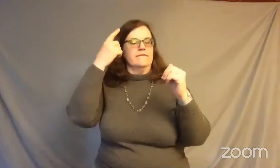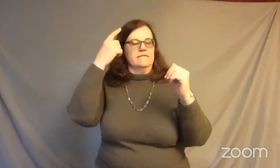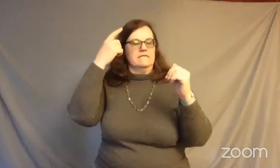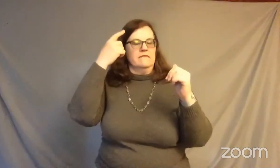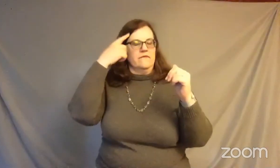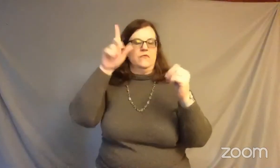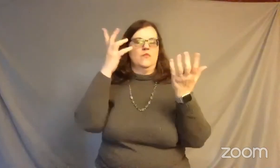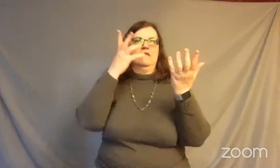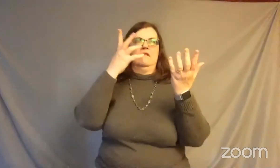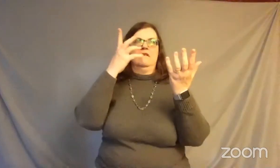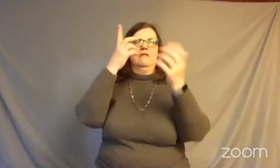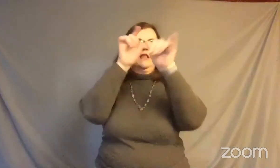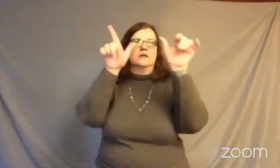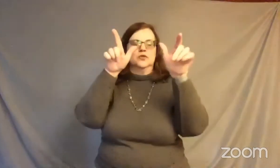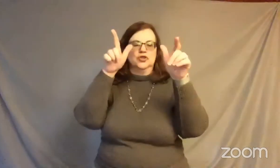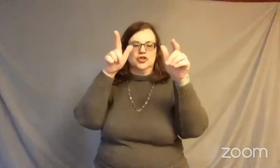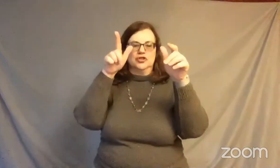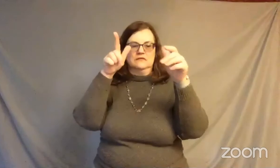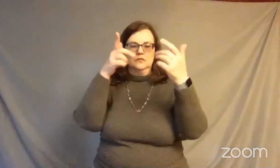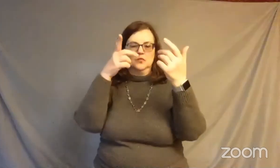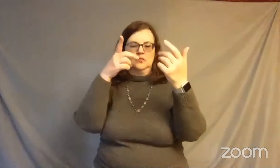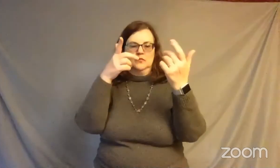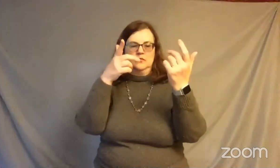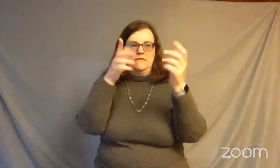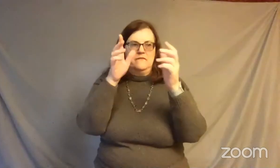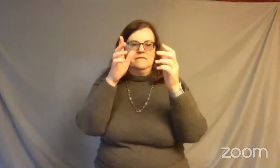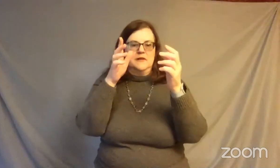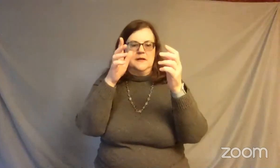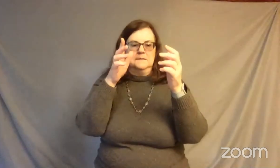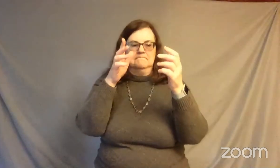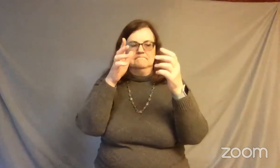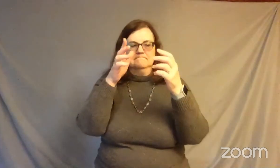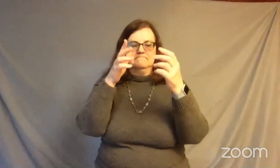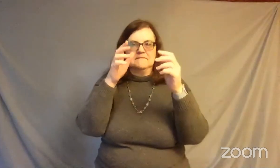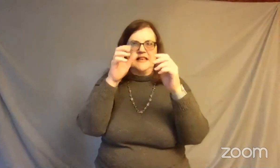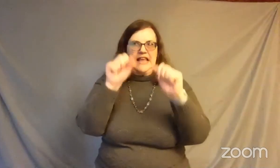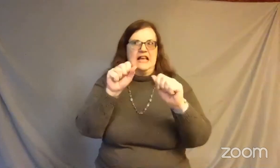and how to manage expectations, linguistic expectations.